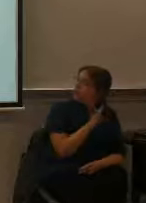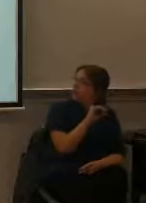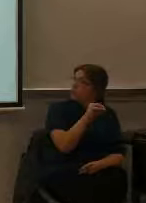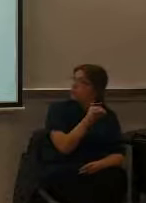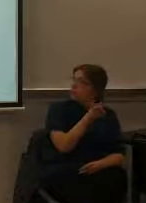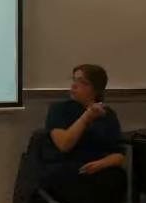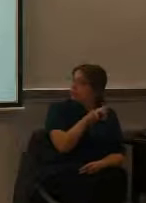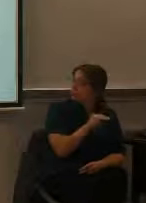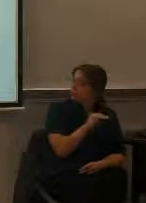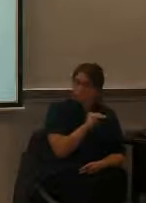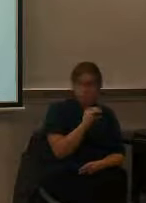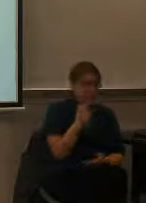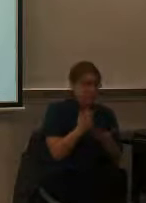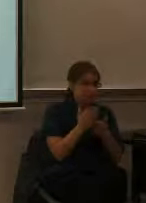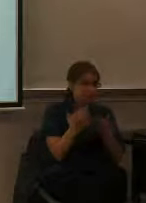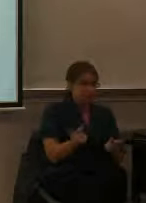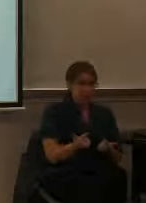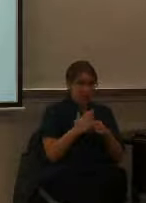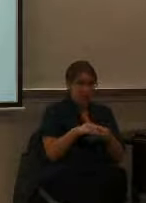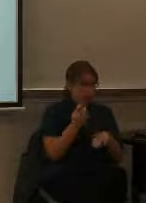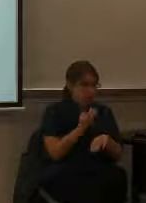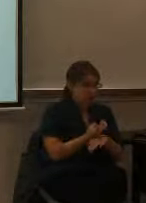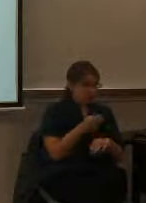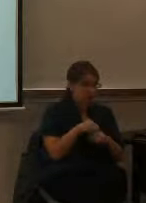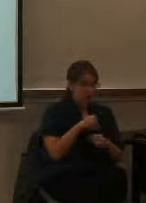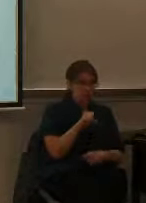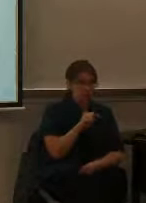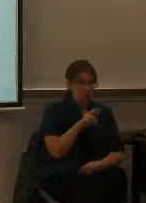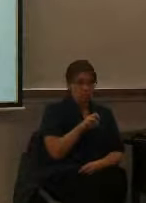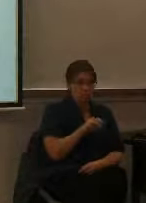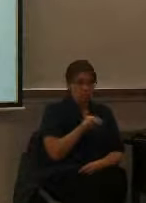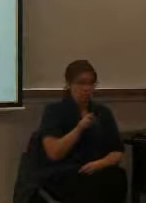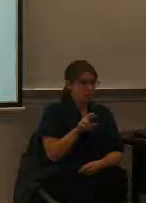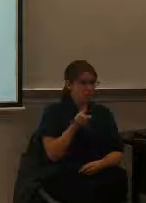biofilm, perhaps something living on a rock in a stream or a lake.